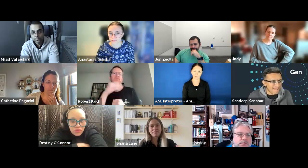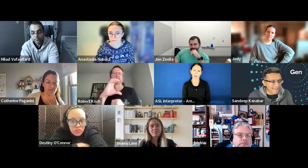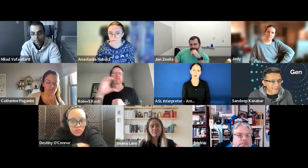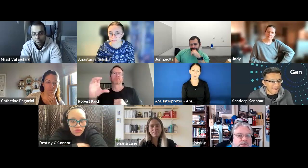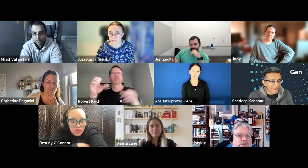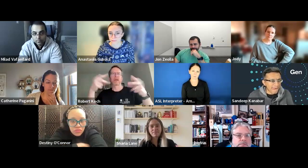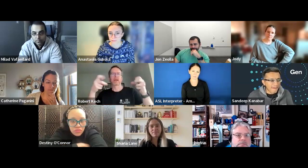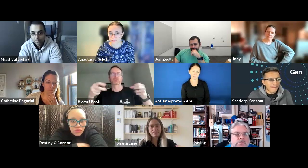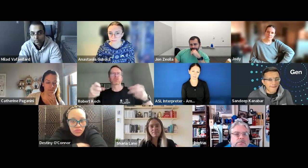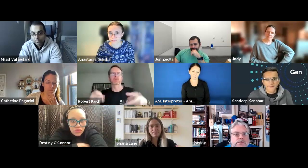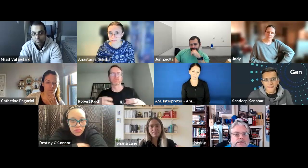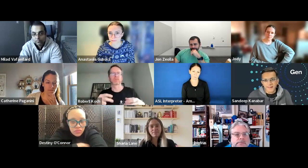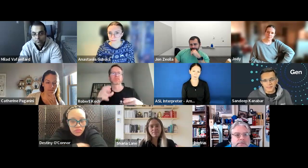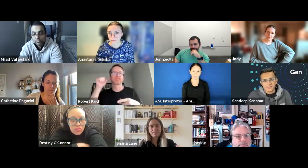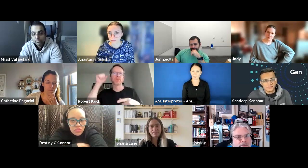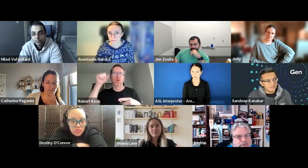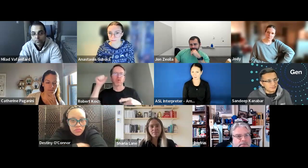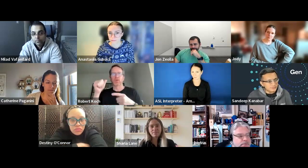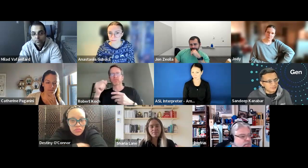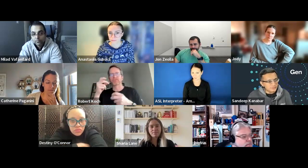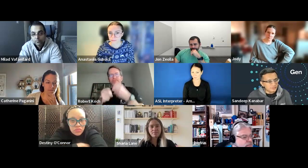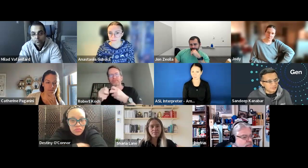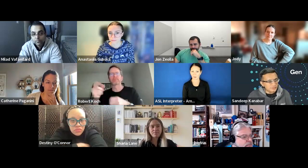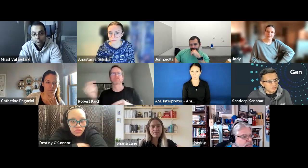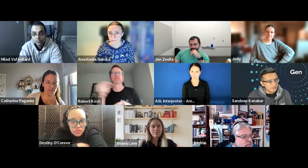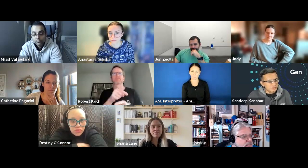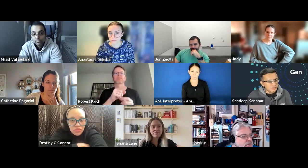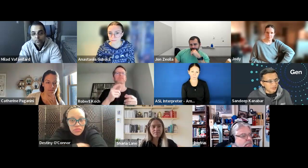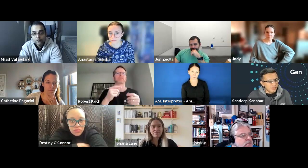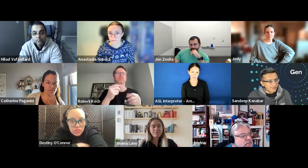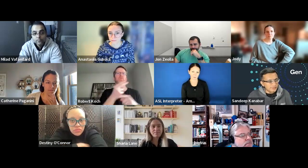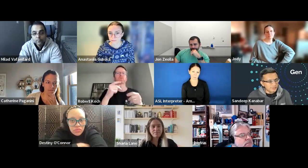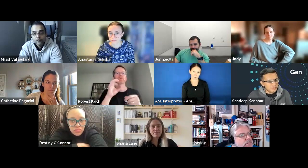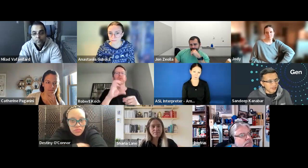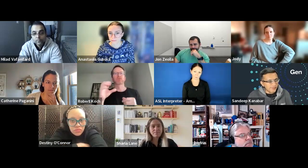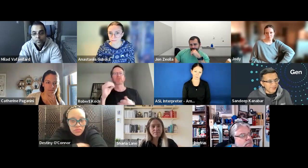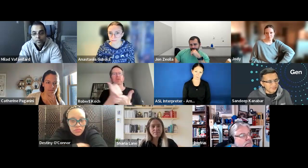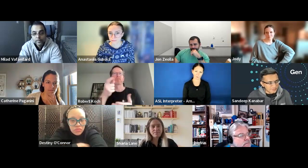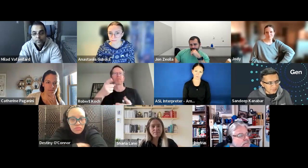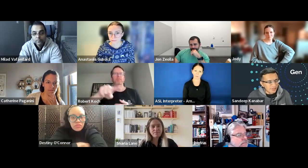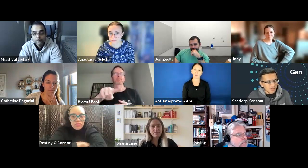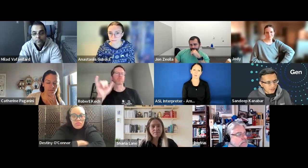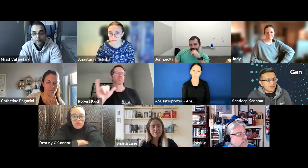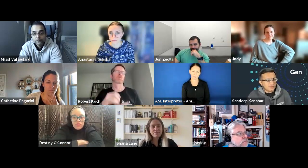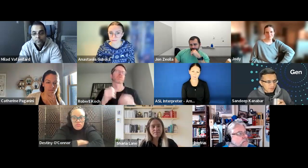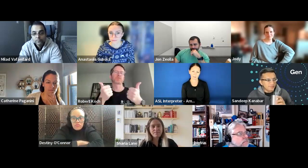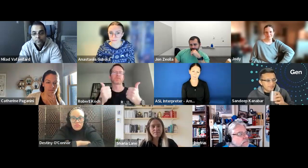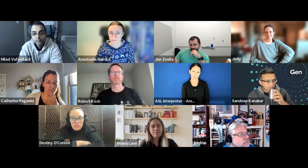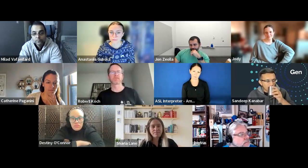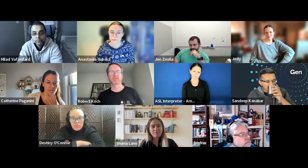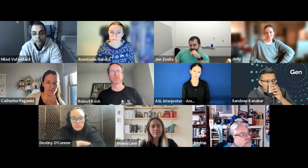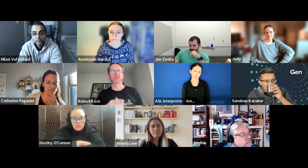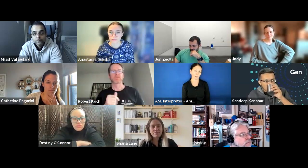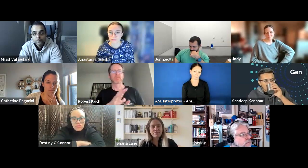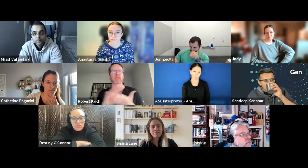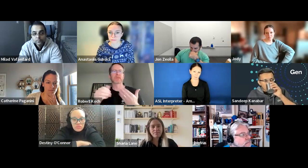of things, which is an additional reason why we add captions. For those who may have any sort of auditory difficulty, utilizing